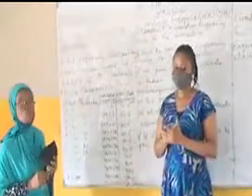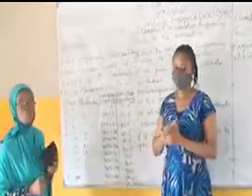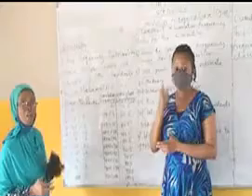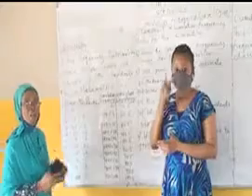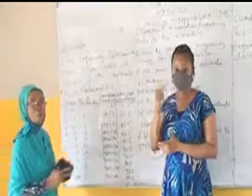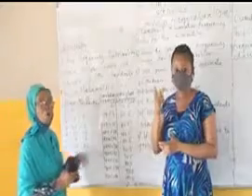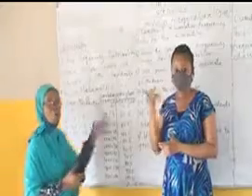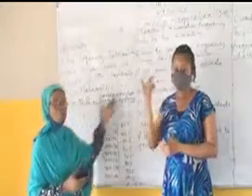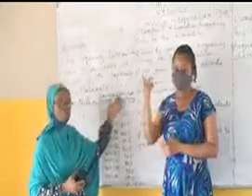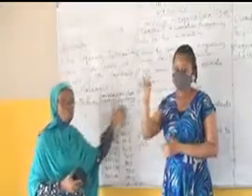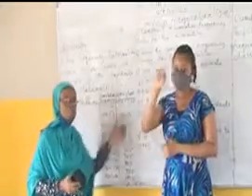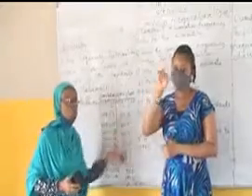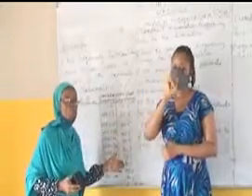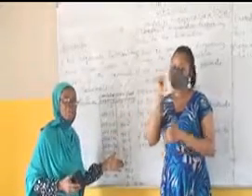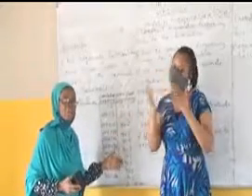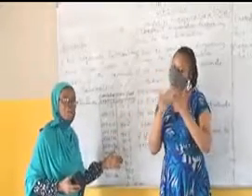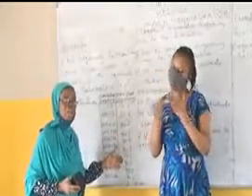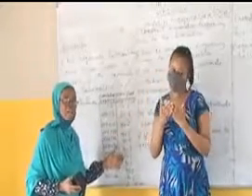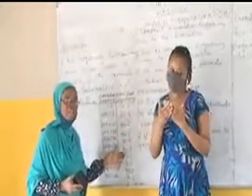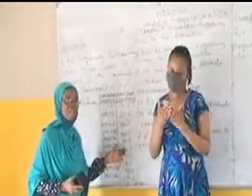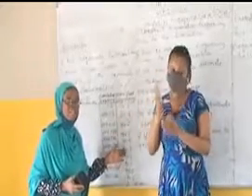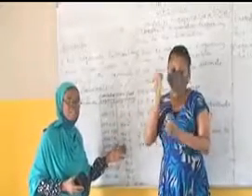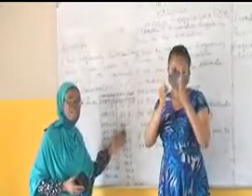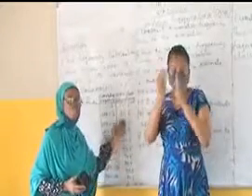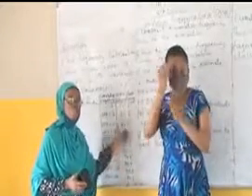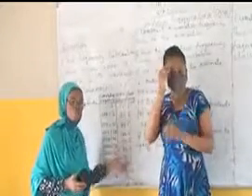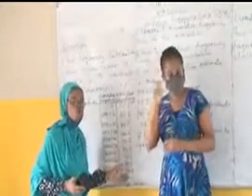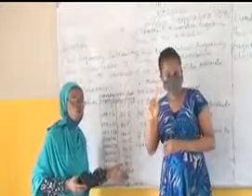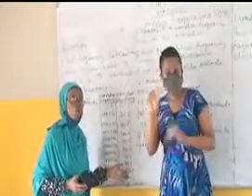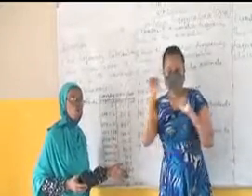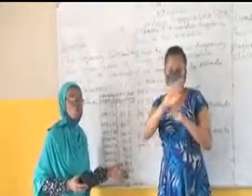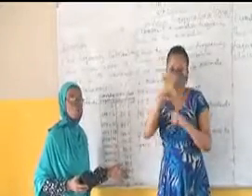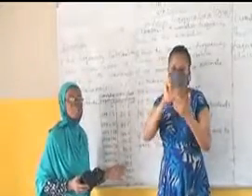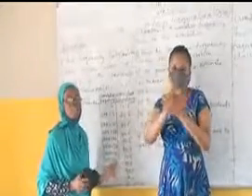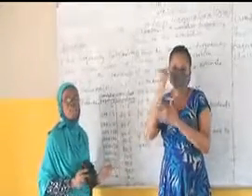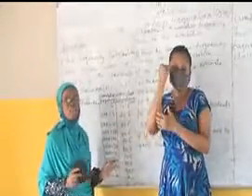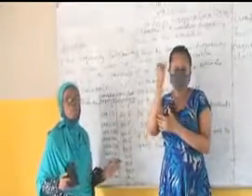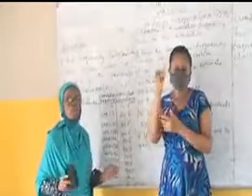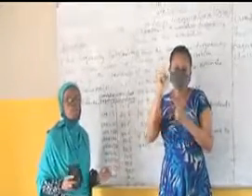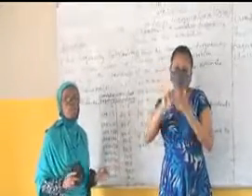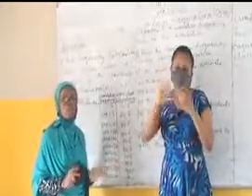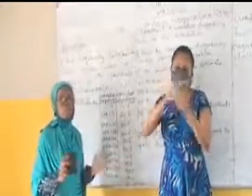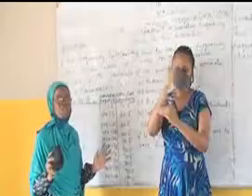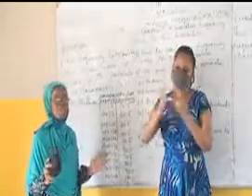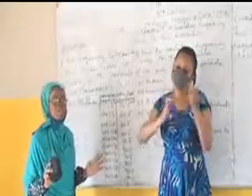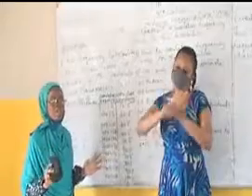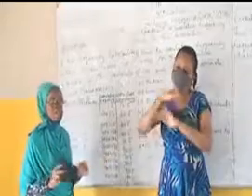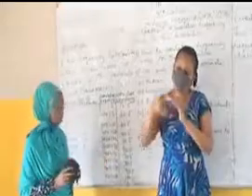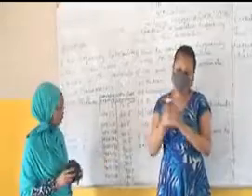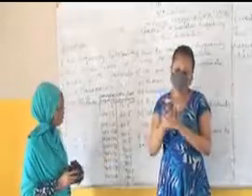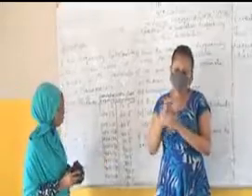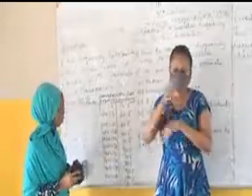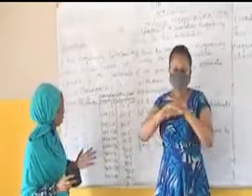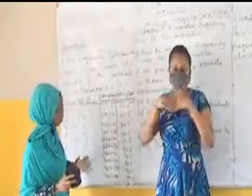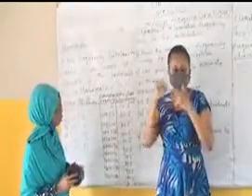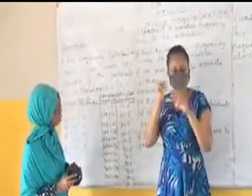so easy. Once you know one, you can use that idea to complete the table. You don't need to crack your